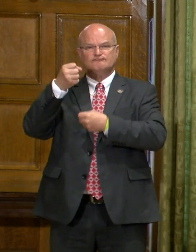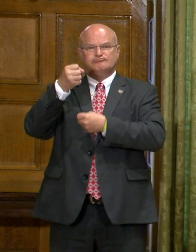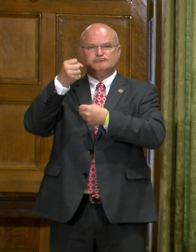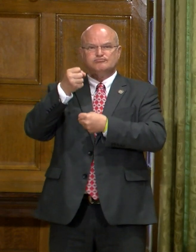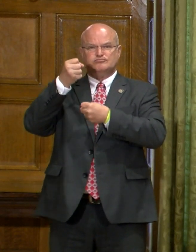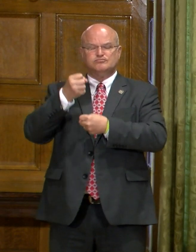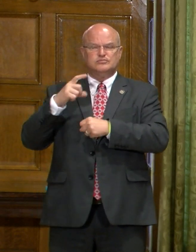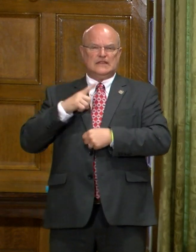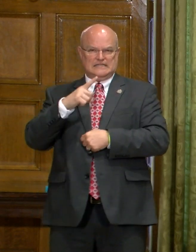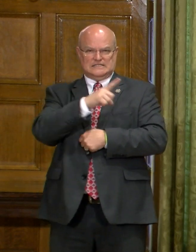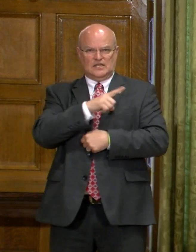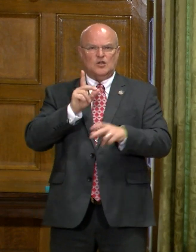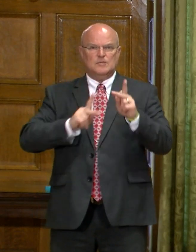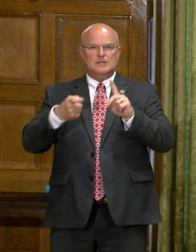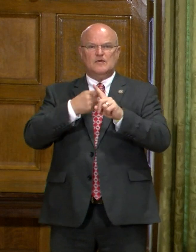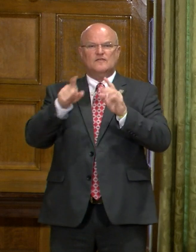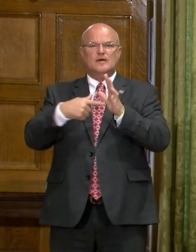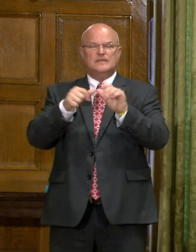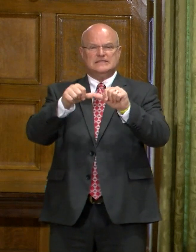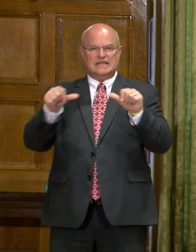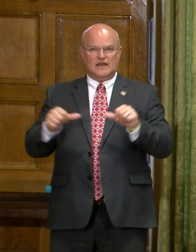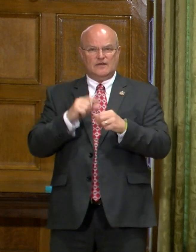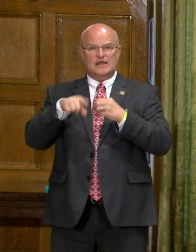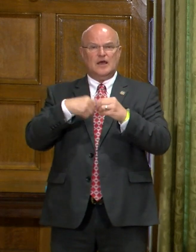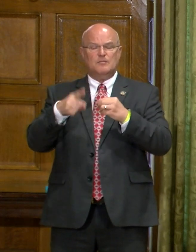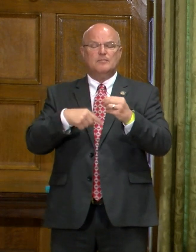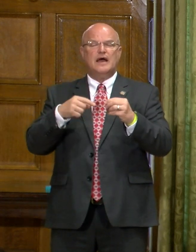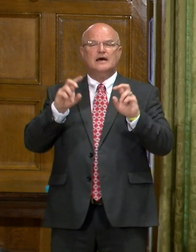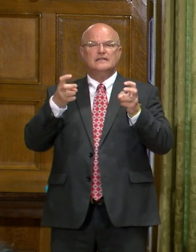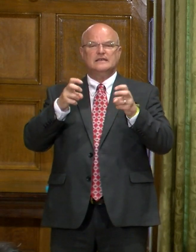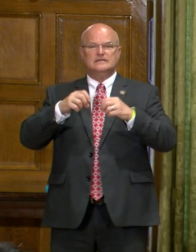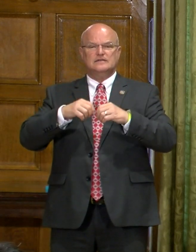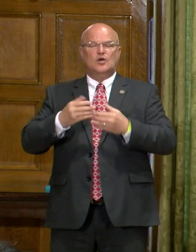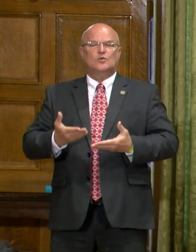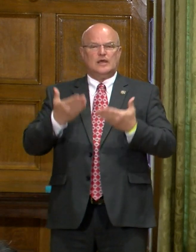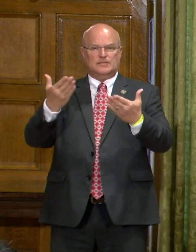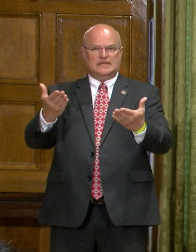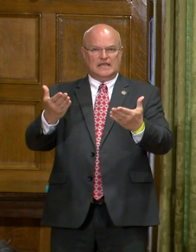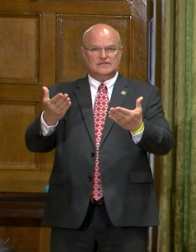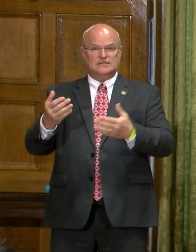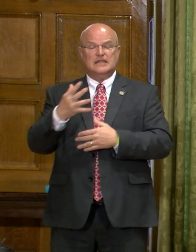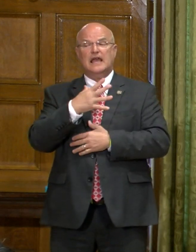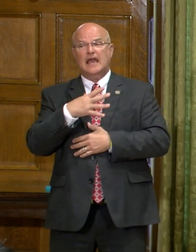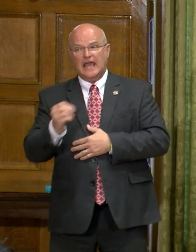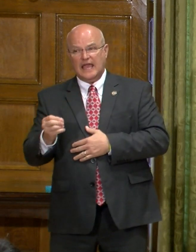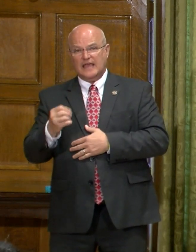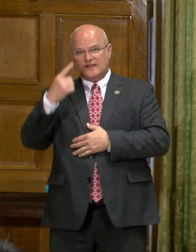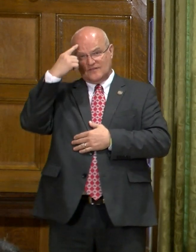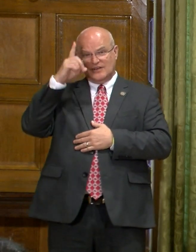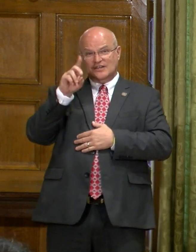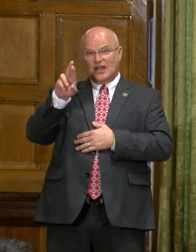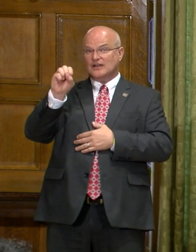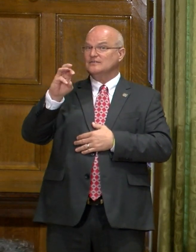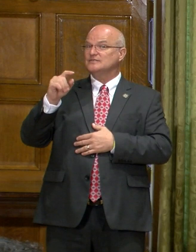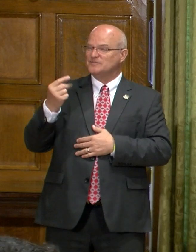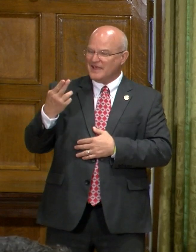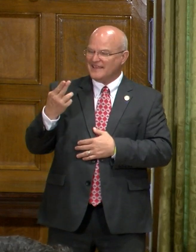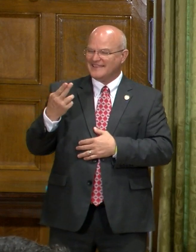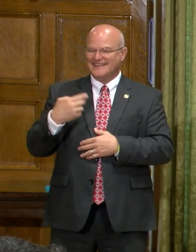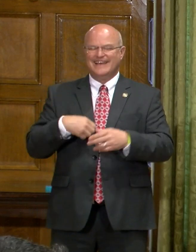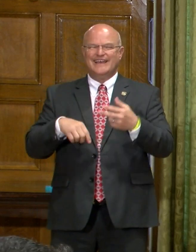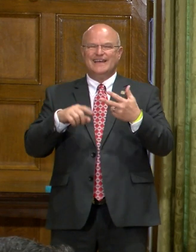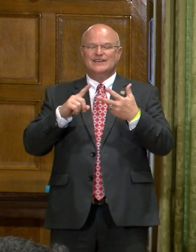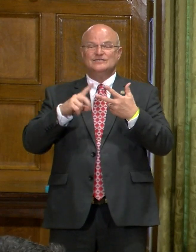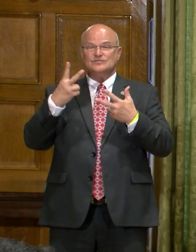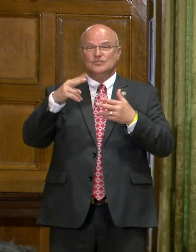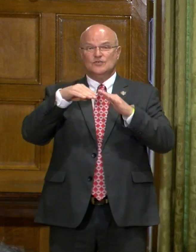by legislators or people from this area regarding such a recommendation? And for Dr. Smith, there were 2